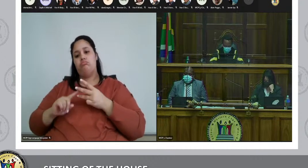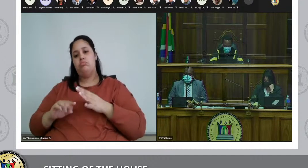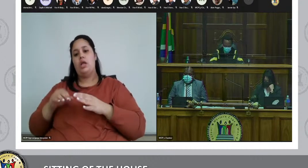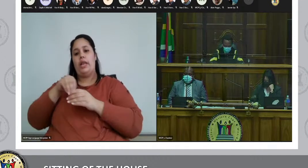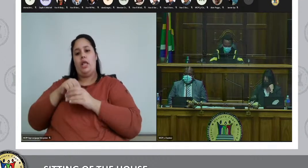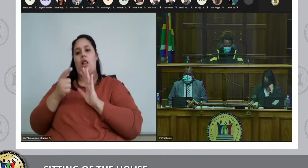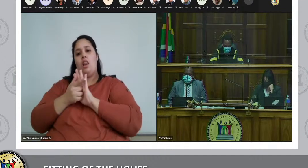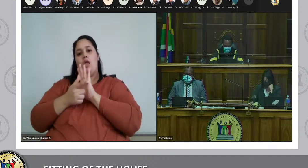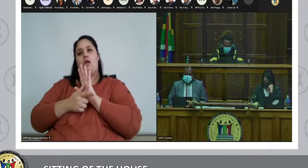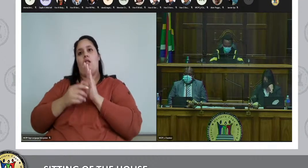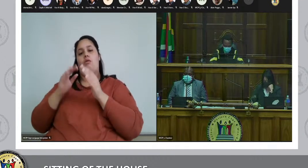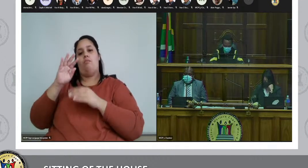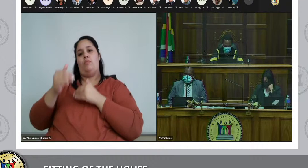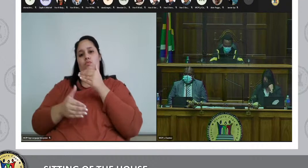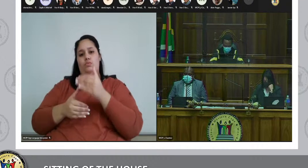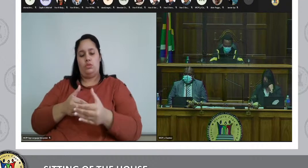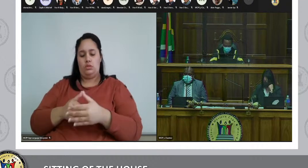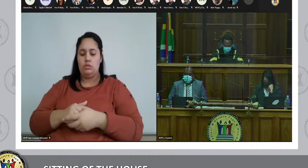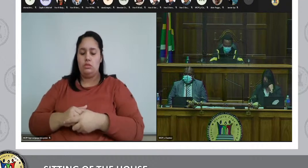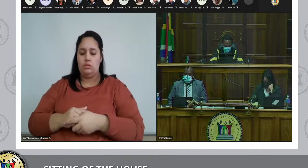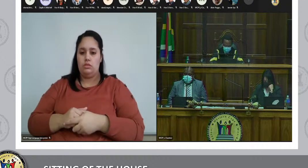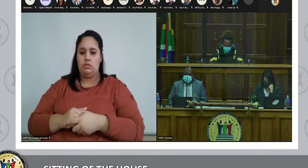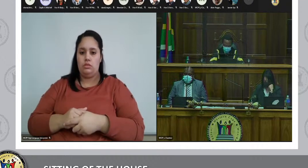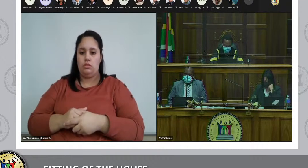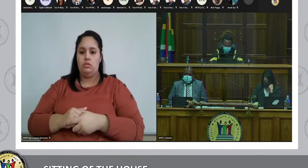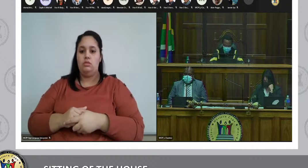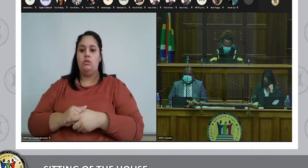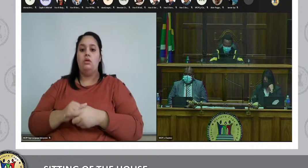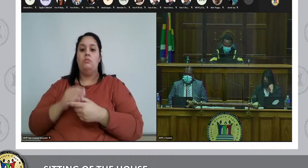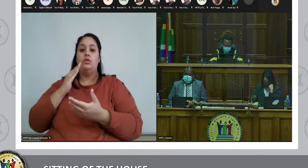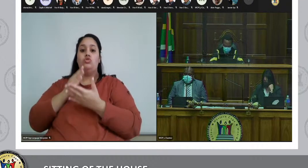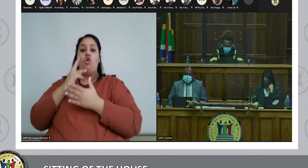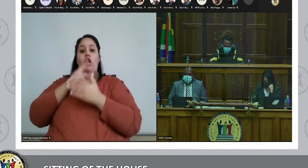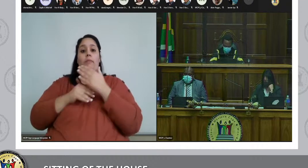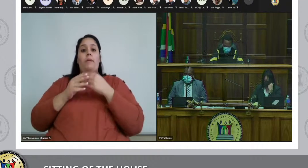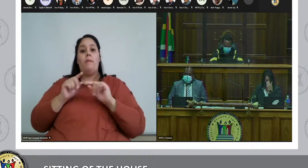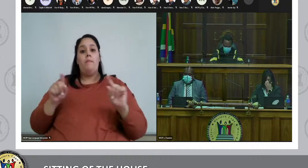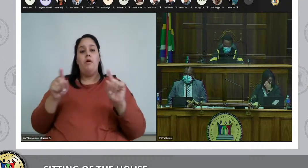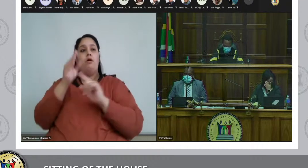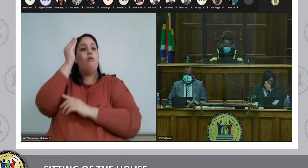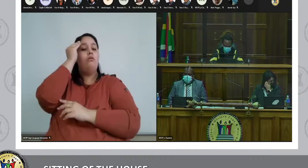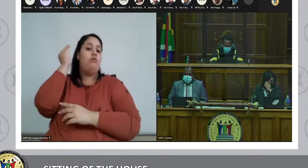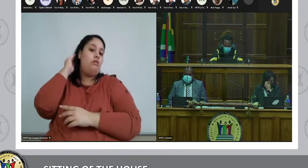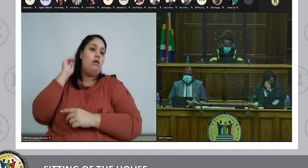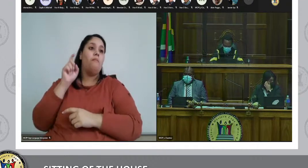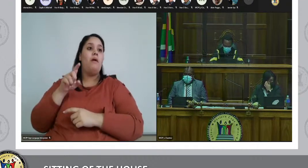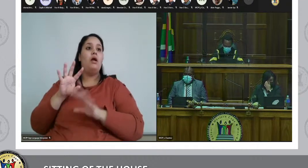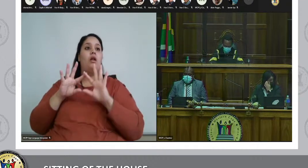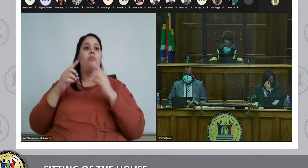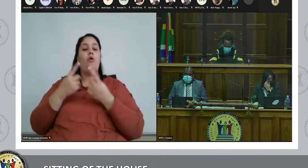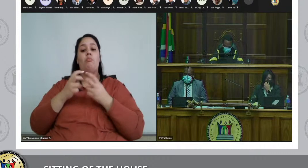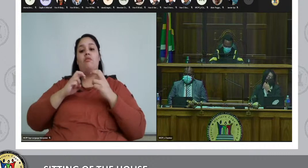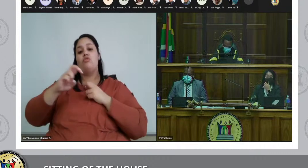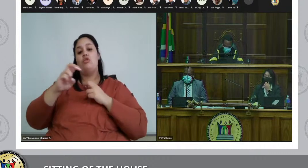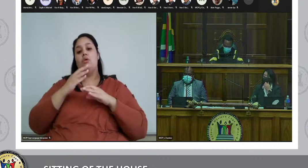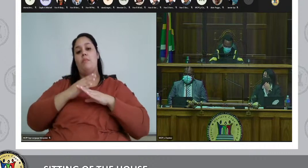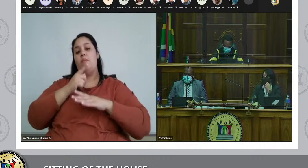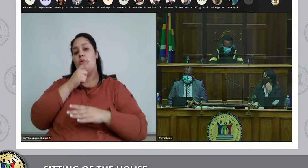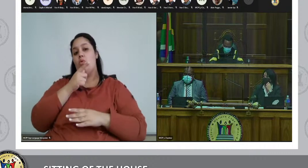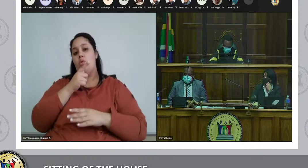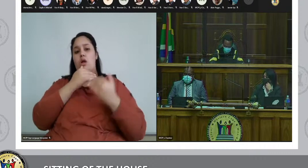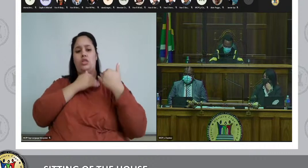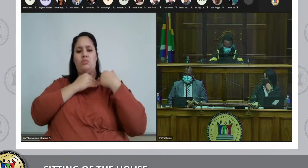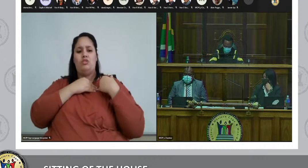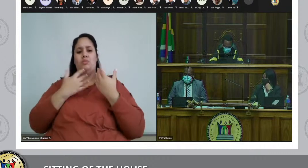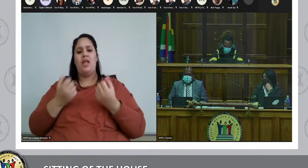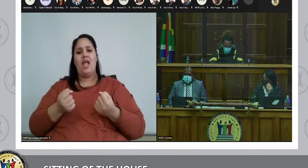legal prescripts. Speaker, I want the honourable members to also take note that the Department of Transport and Public Works has a duty of